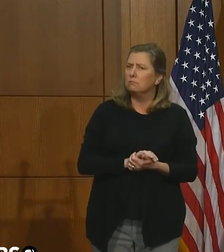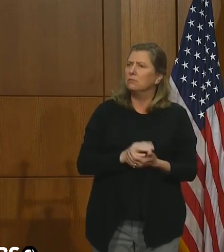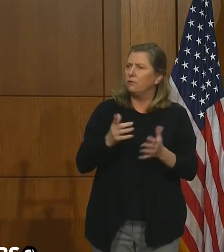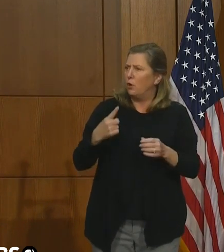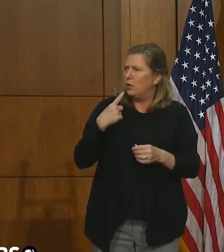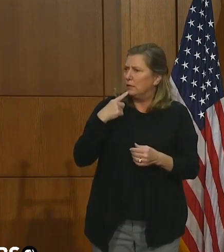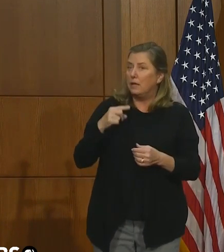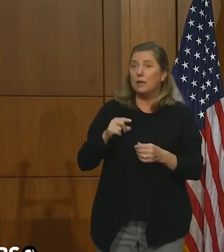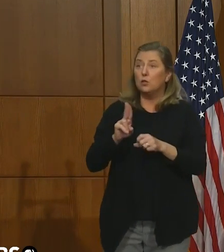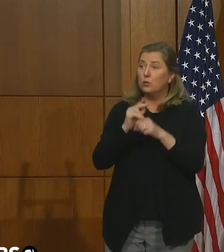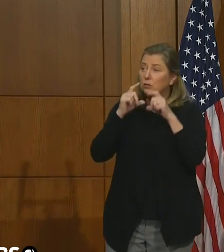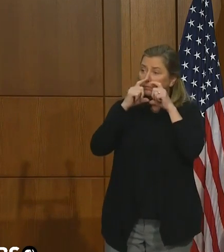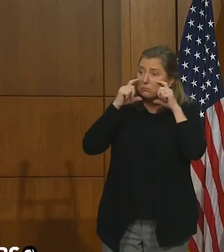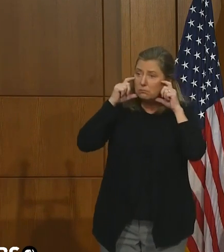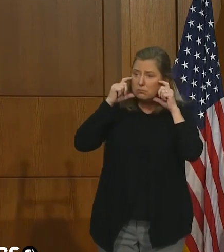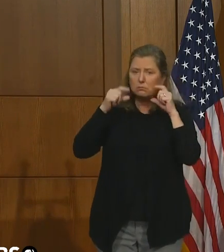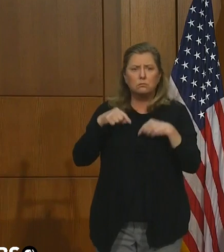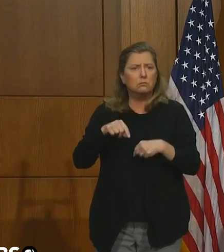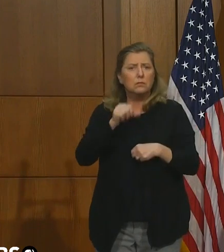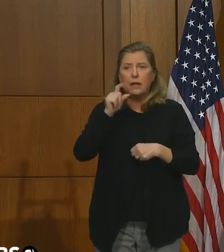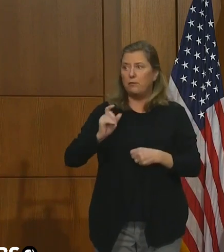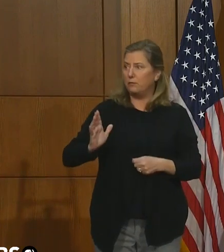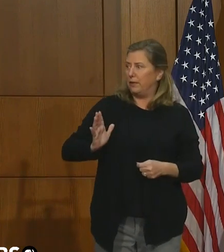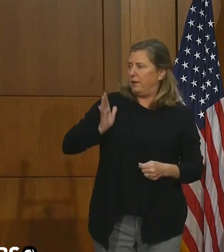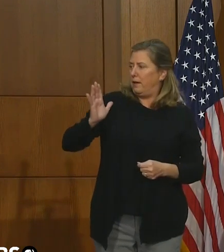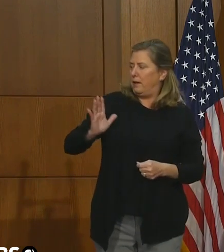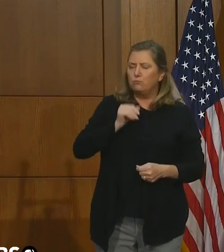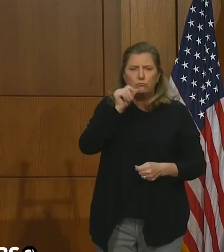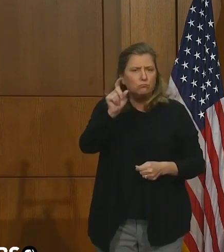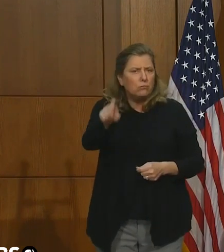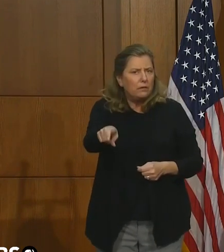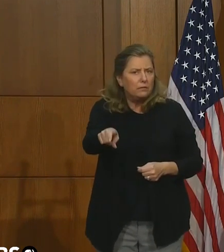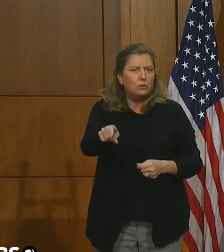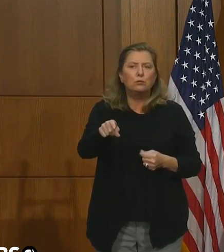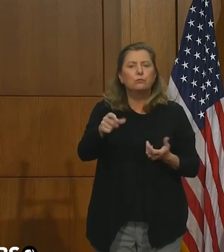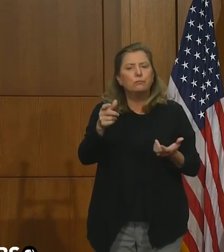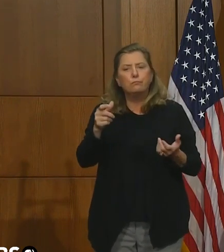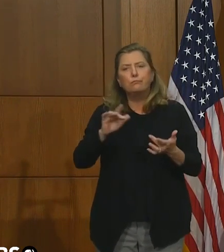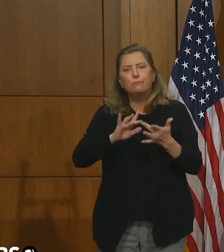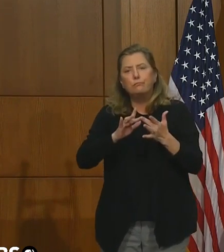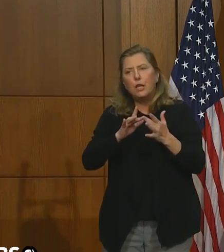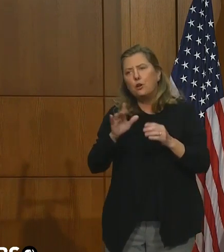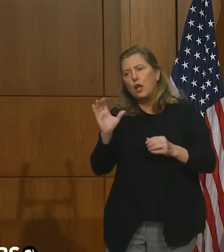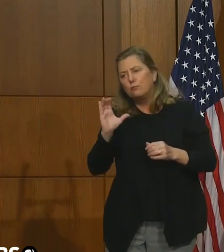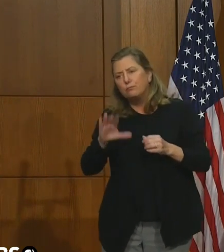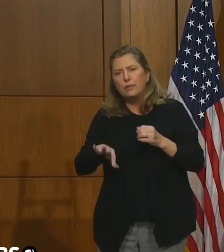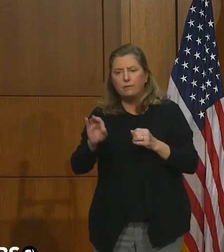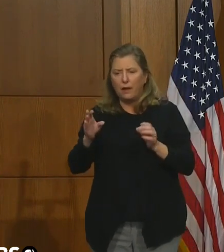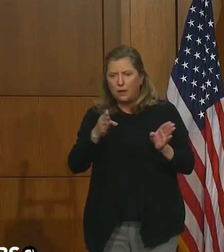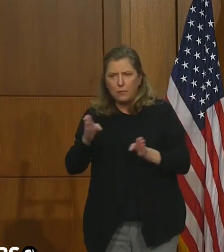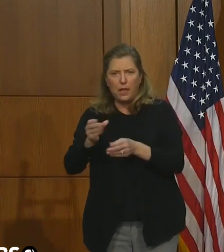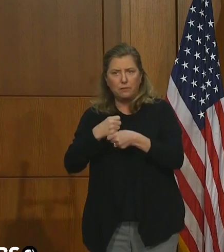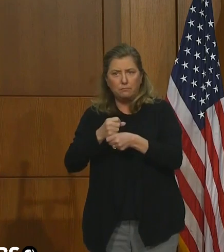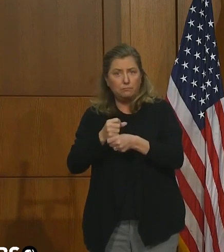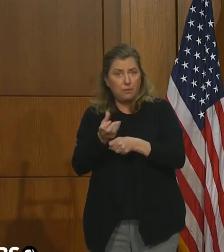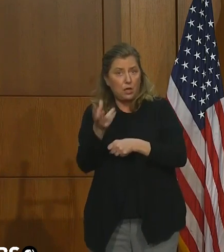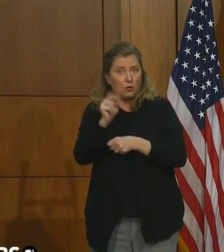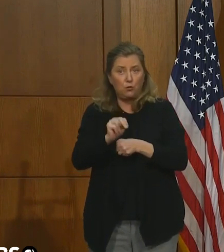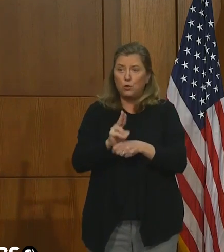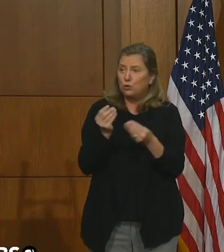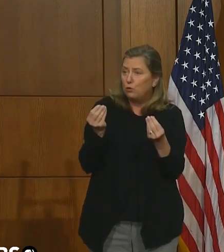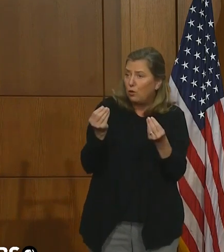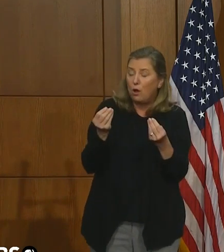face covering does not have to be elaborate. You can find plans on the internet to make your own mask out of